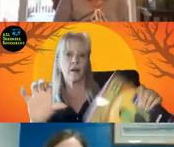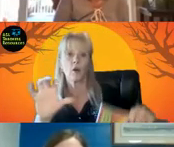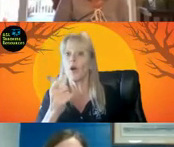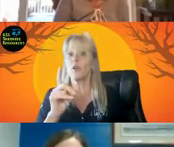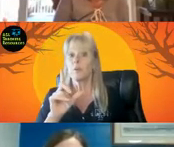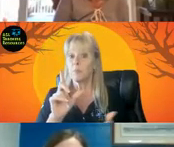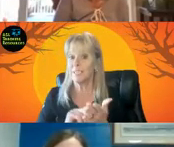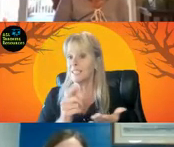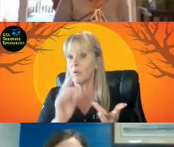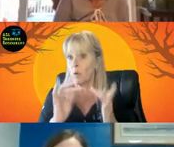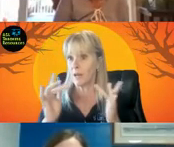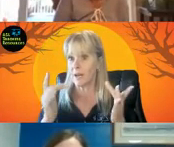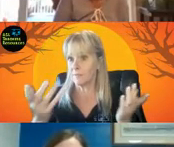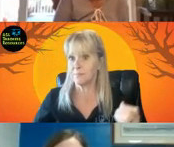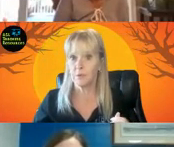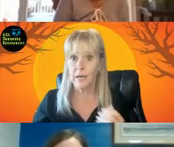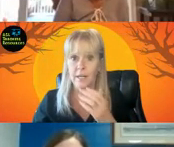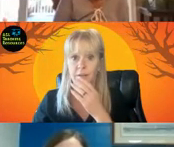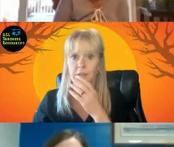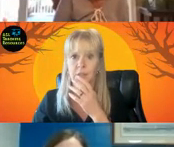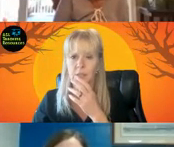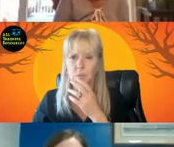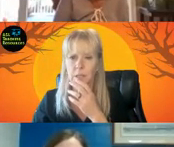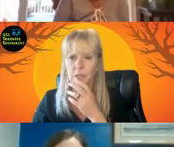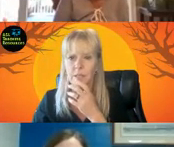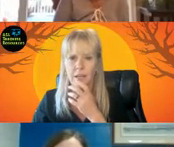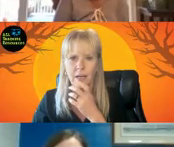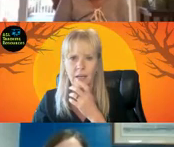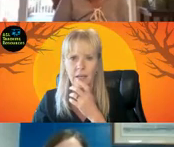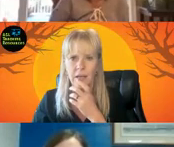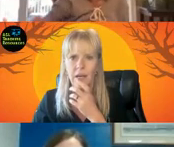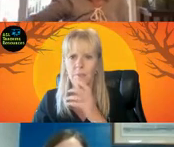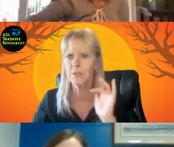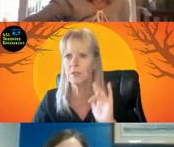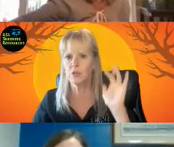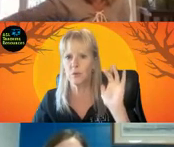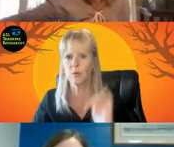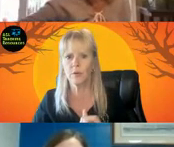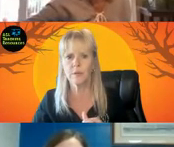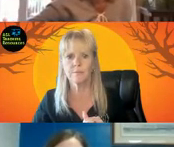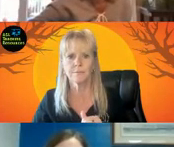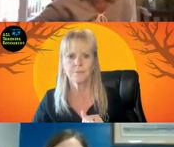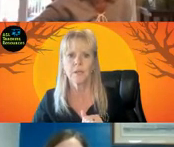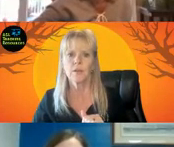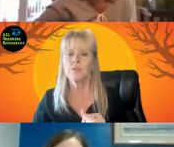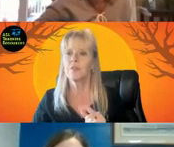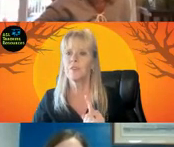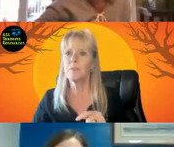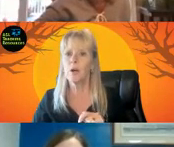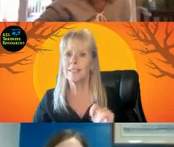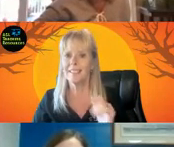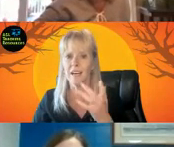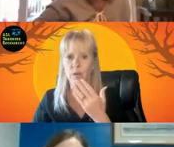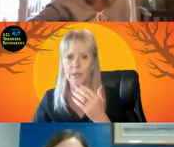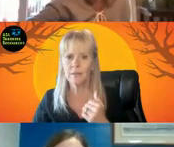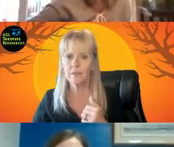and or you can print it online right here. So this is what it looks like, and I'm just going to scroll through it. So the first